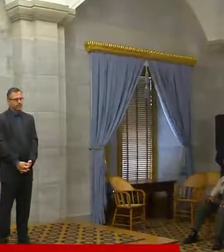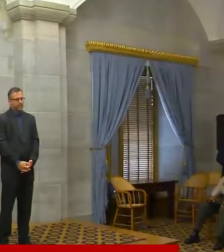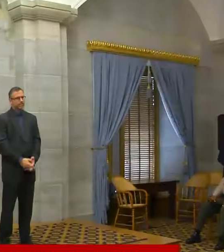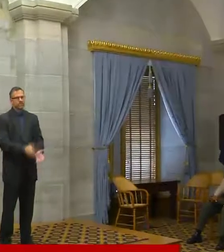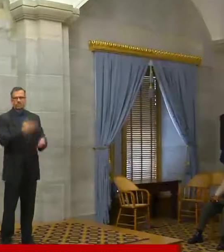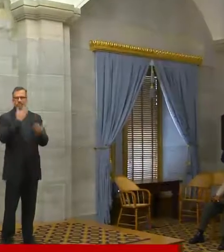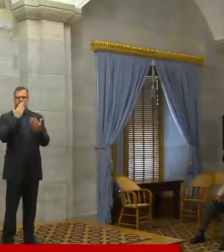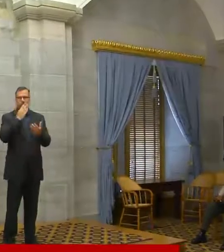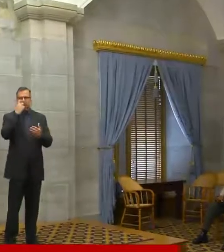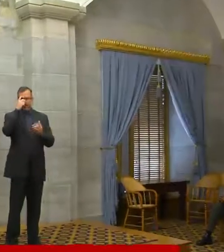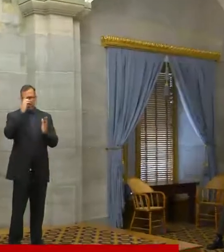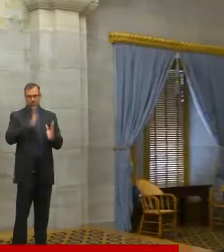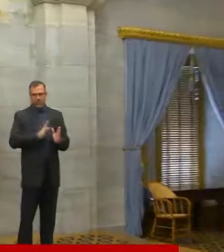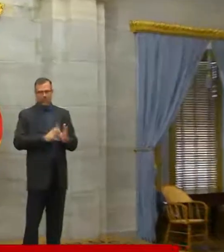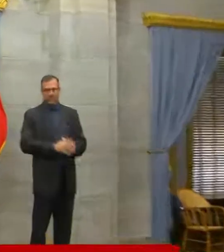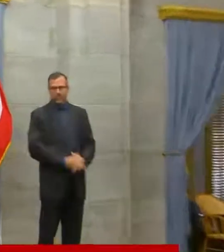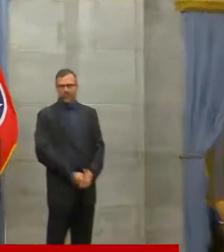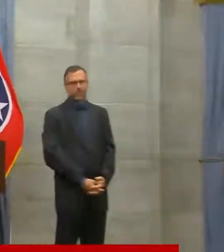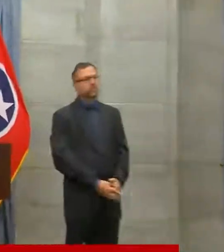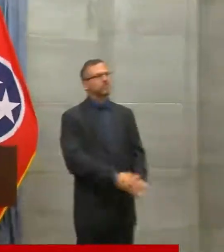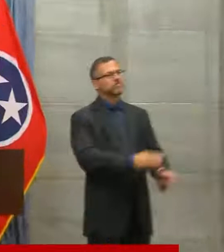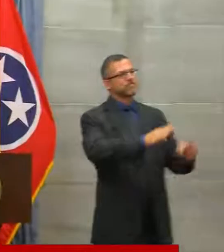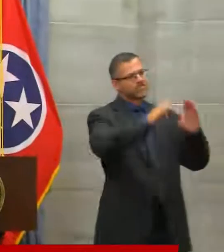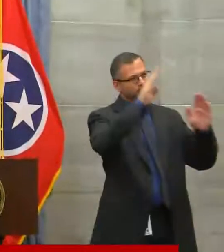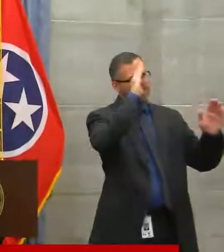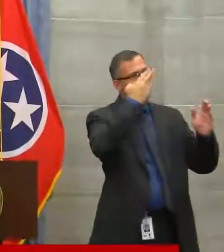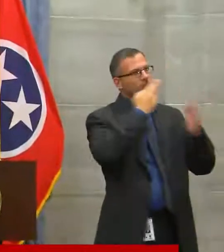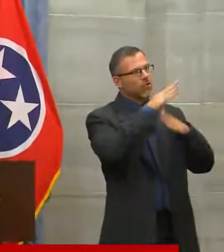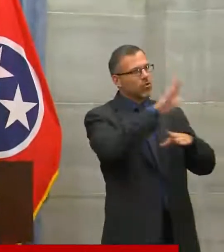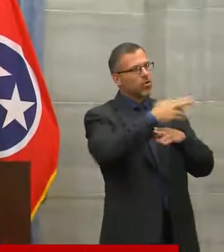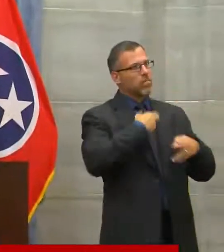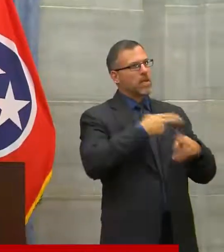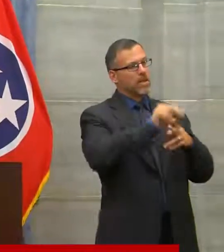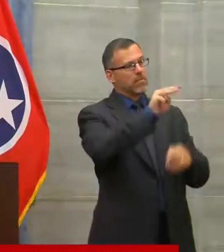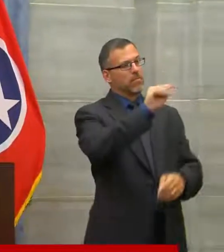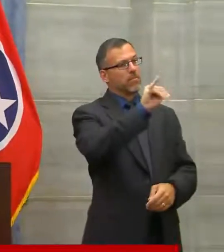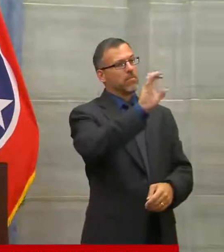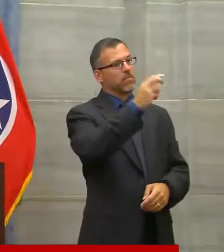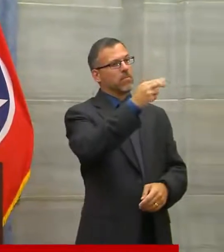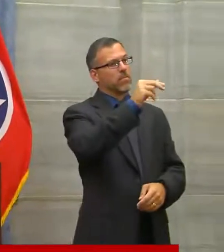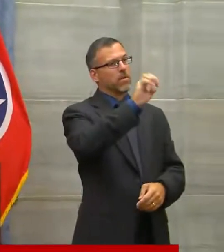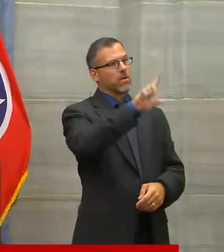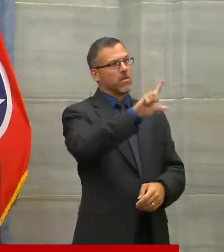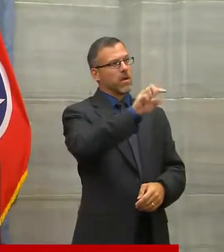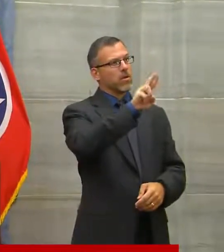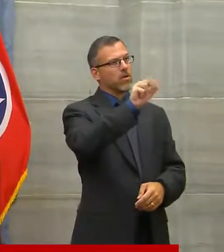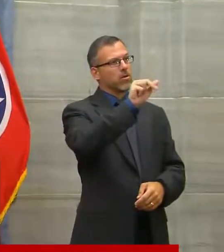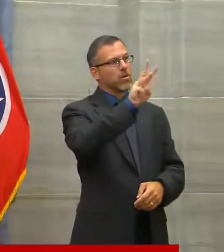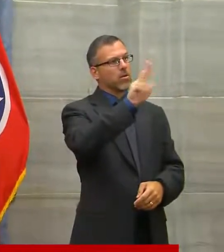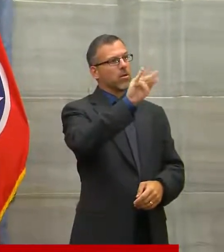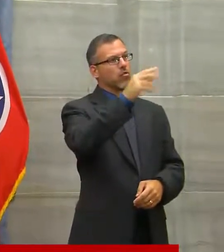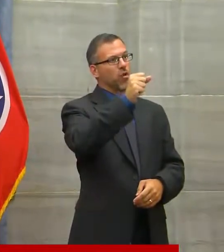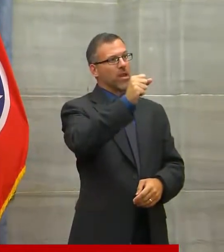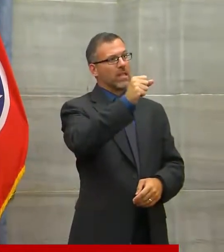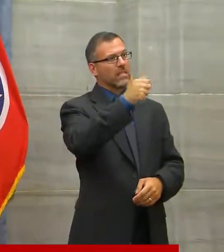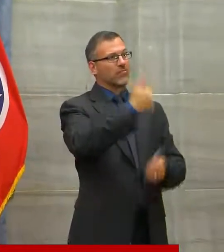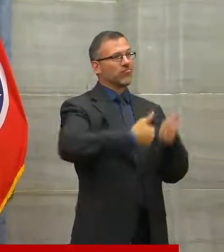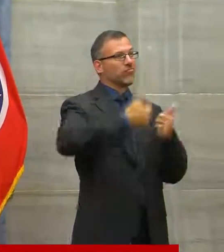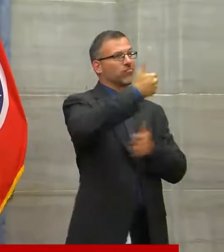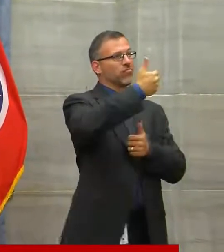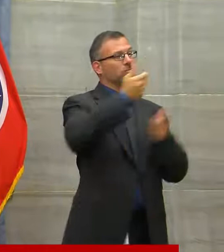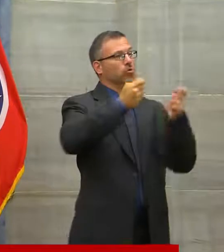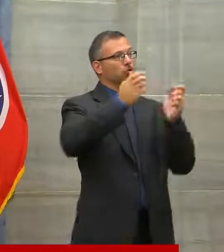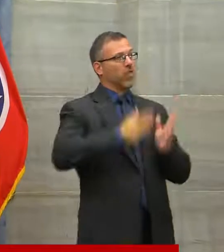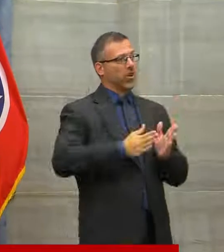Thank you, Governor. Good afternoon. I am Michael Rawlings, the Director of the Memphis Police Department. But